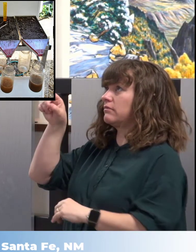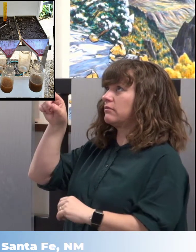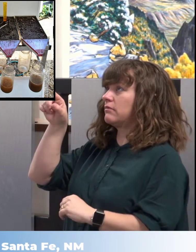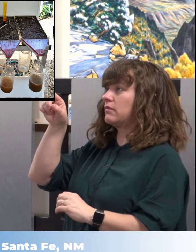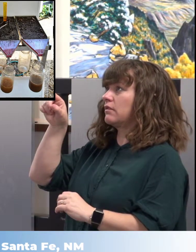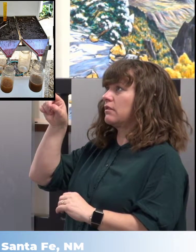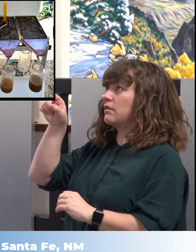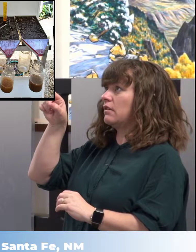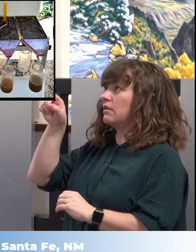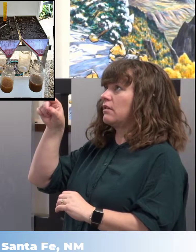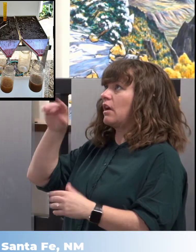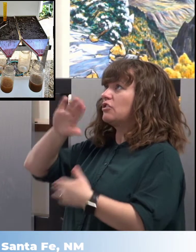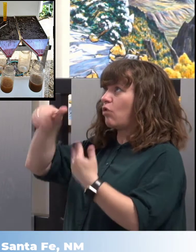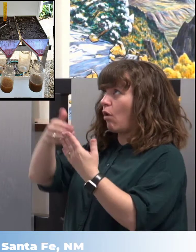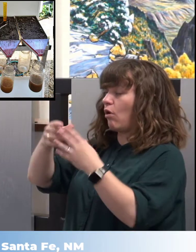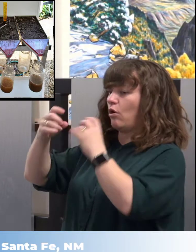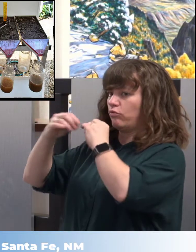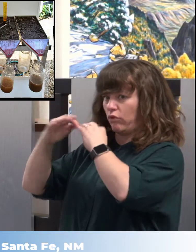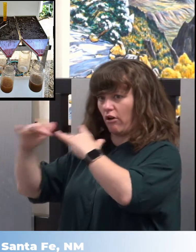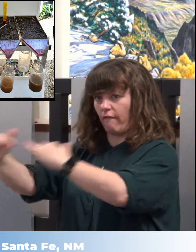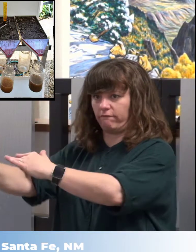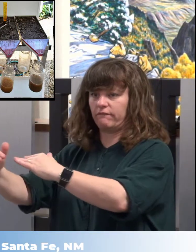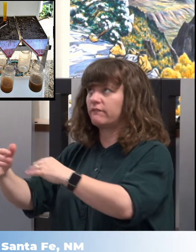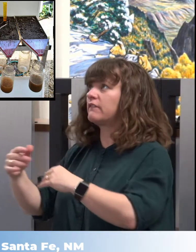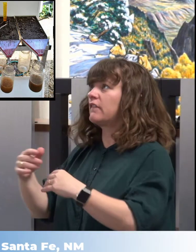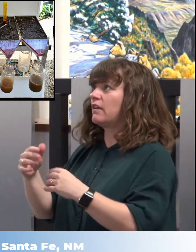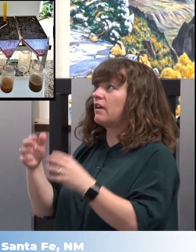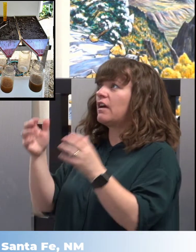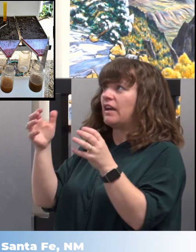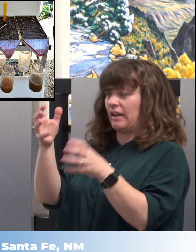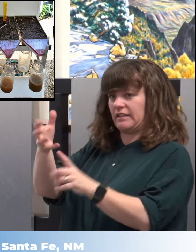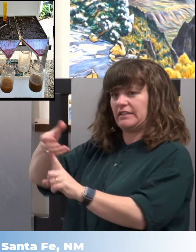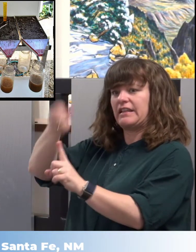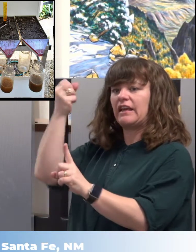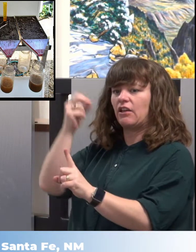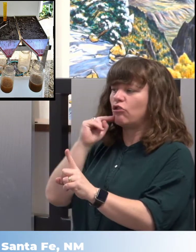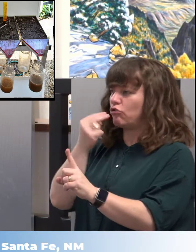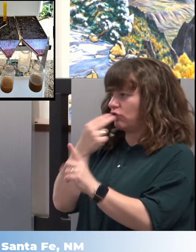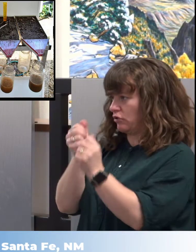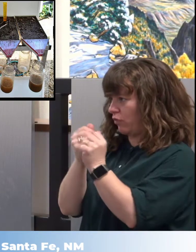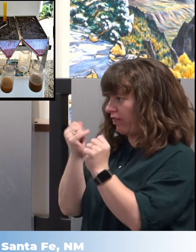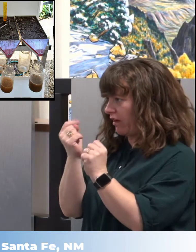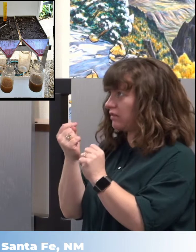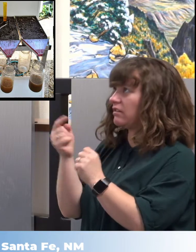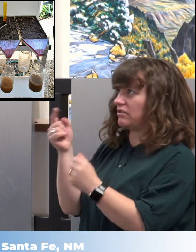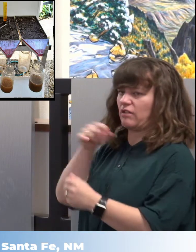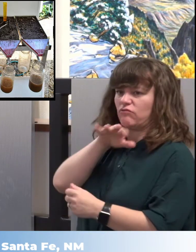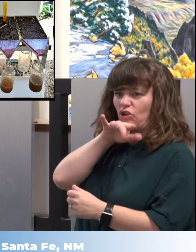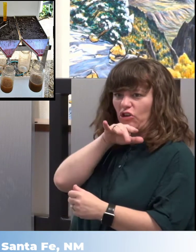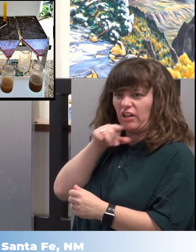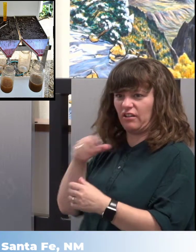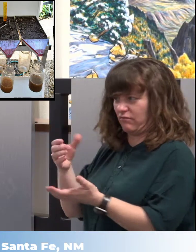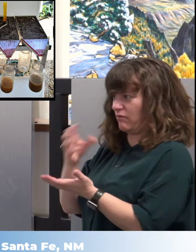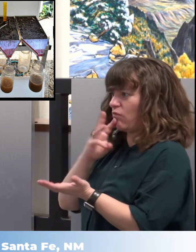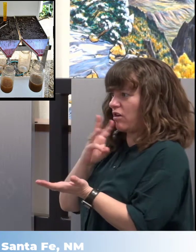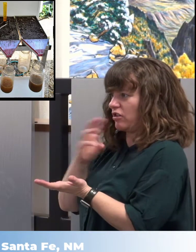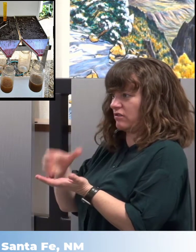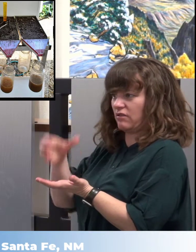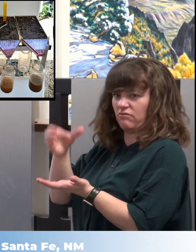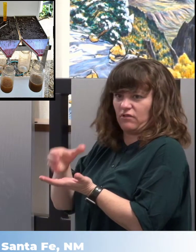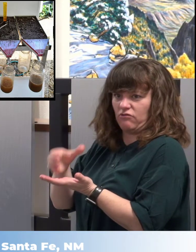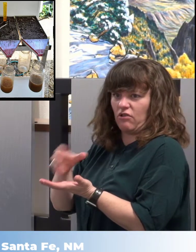has all run off and it's taken sediment with it. It's taken nutrients with it. It's probably taken a whole heap of microbes